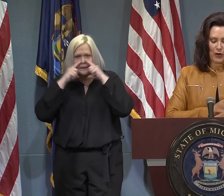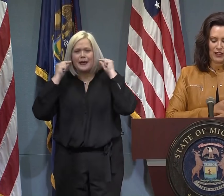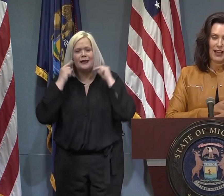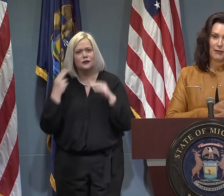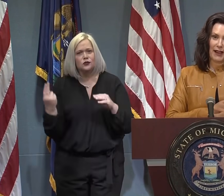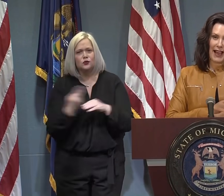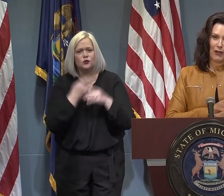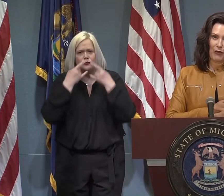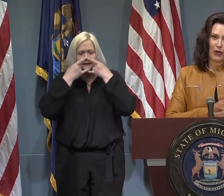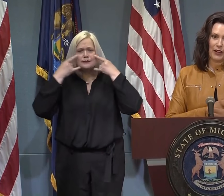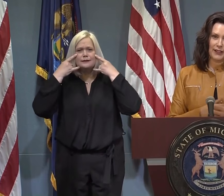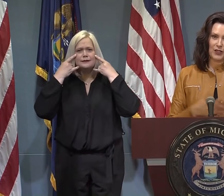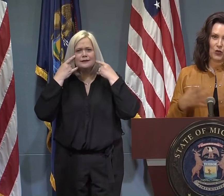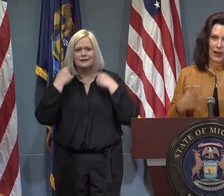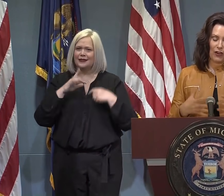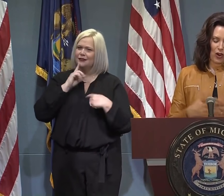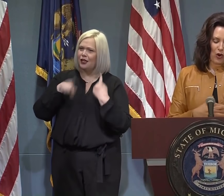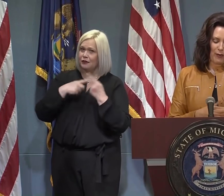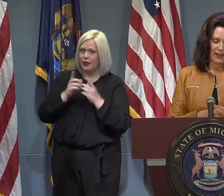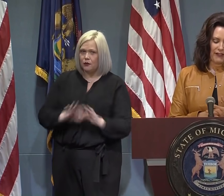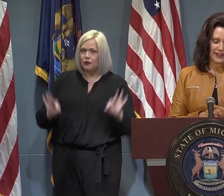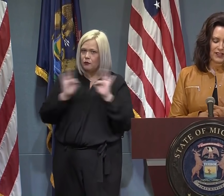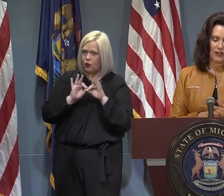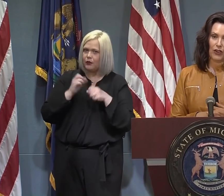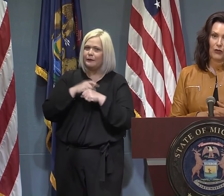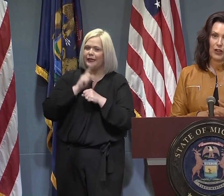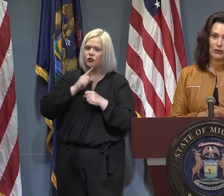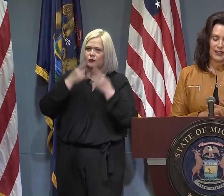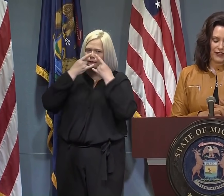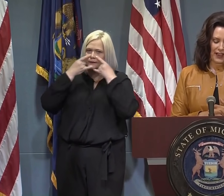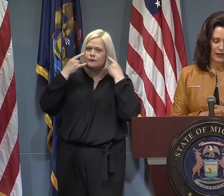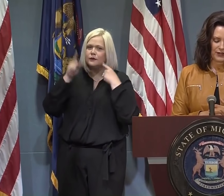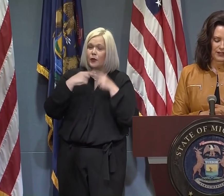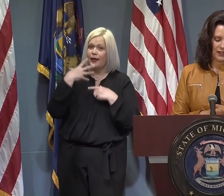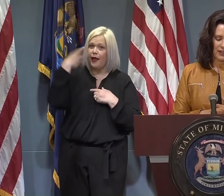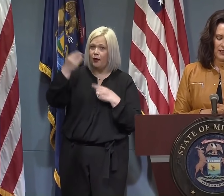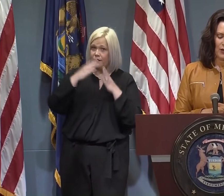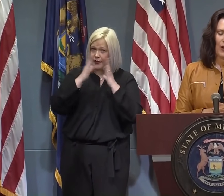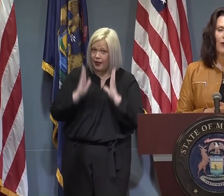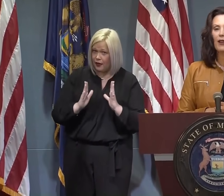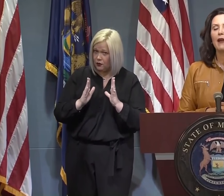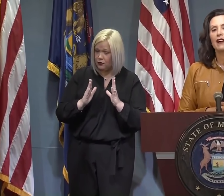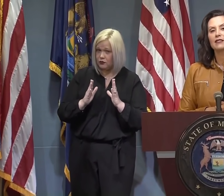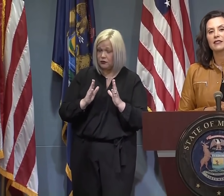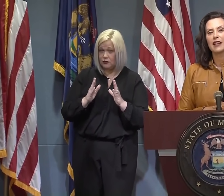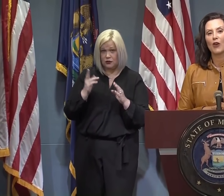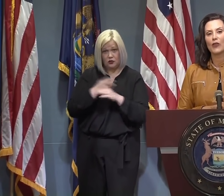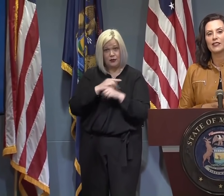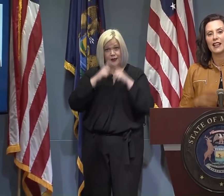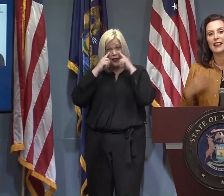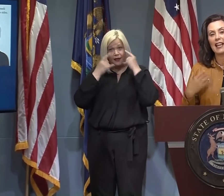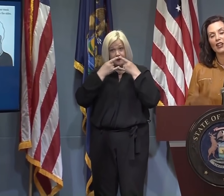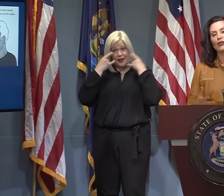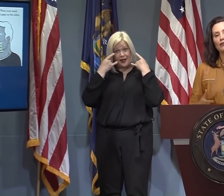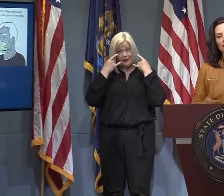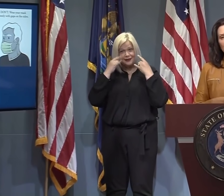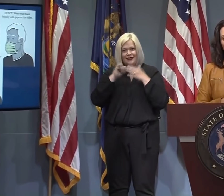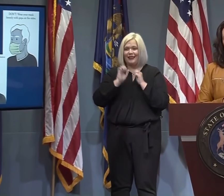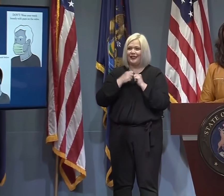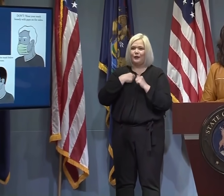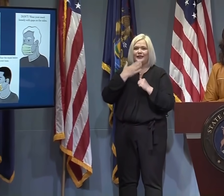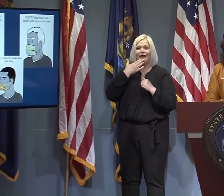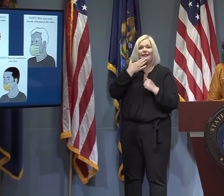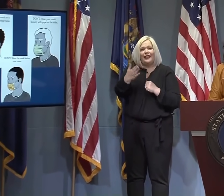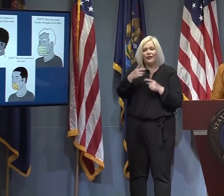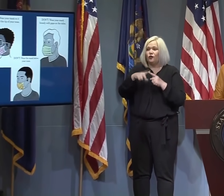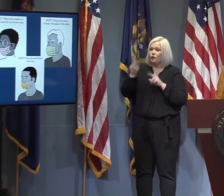spoken a lot about how important it is to wear a homemade face covering when you leave the house. Wearing a mask is how we say thank you to the